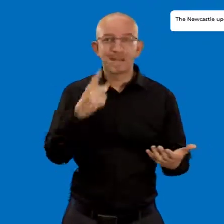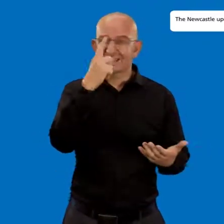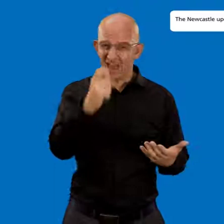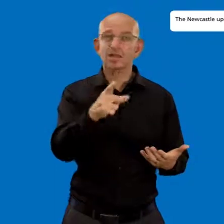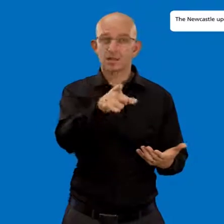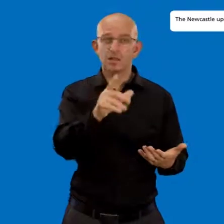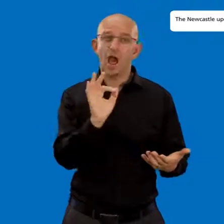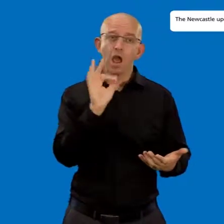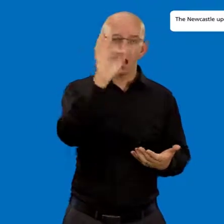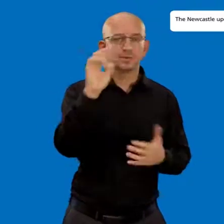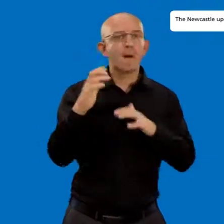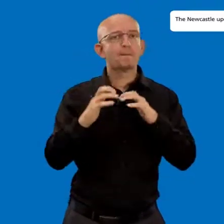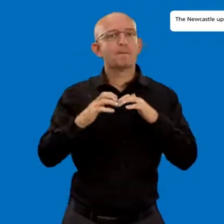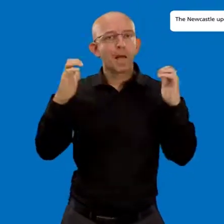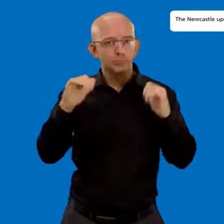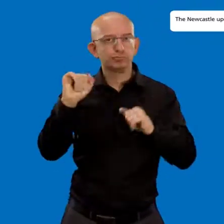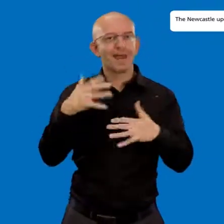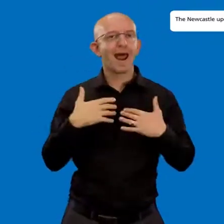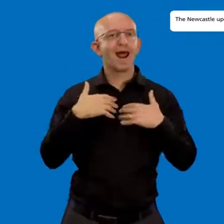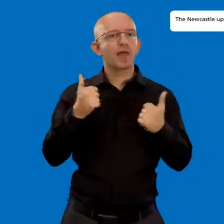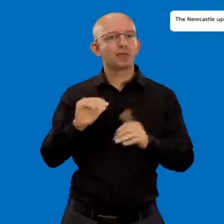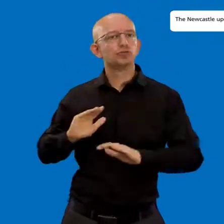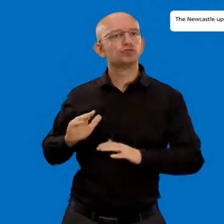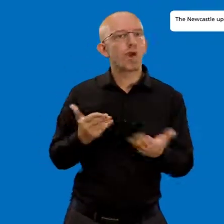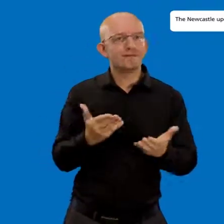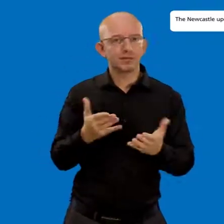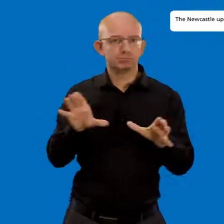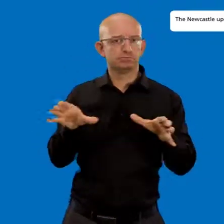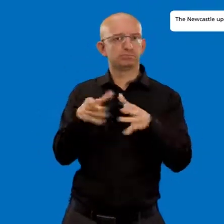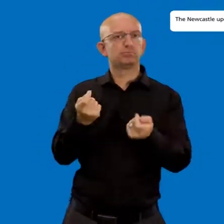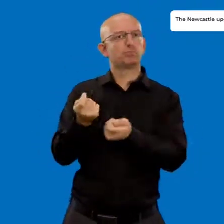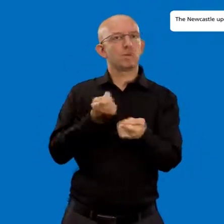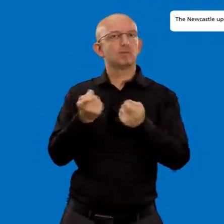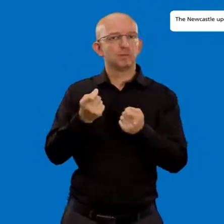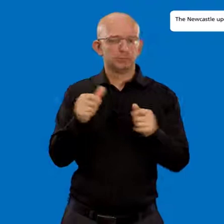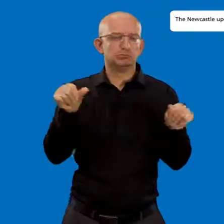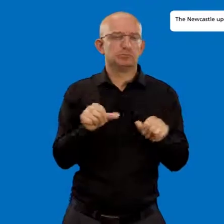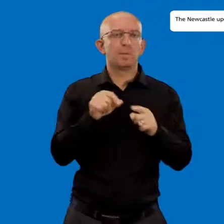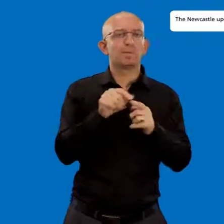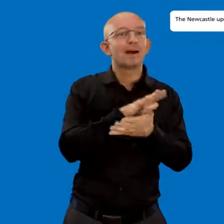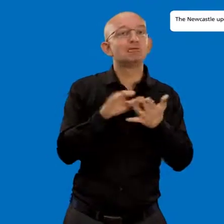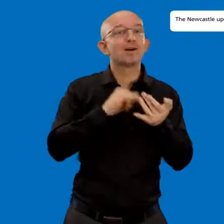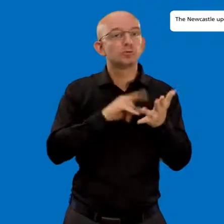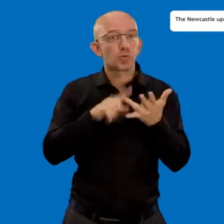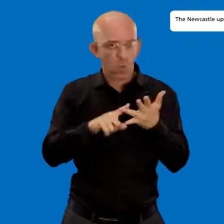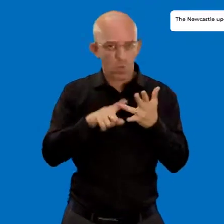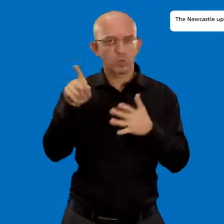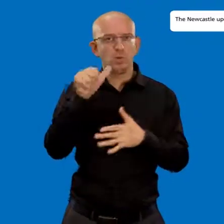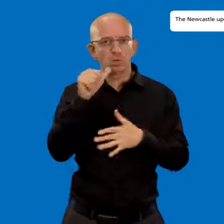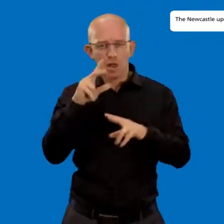can ask the Parliamentary and Health Services Ombudsman, the PHSO, to review